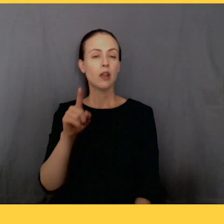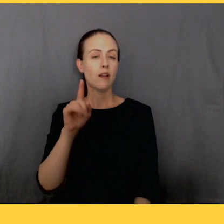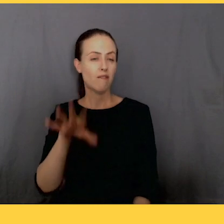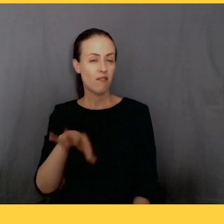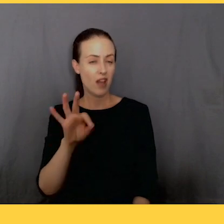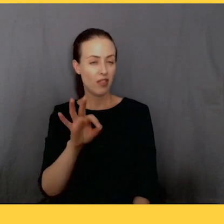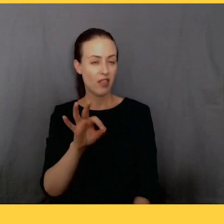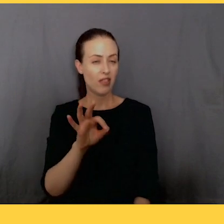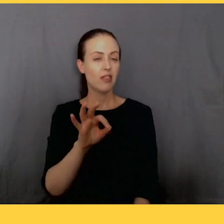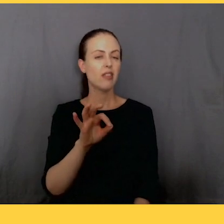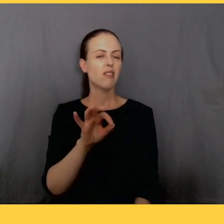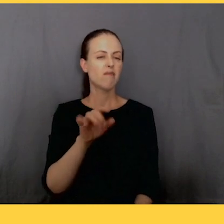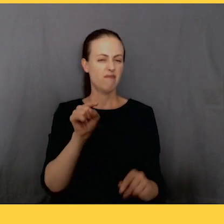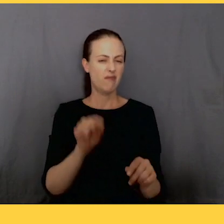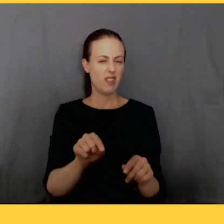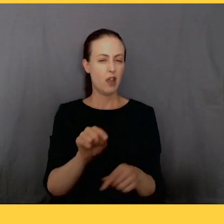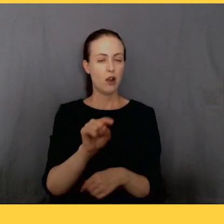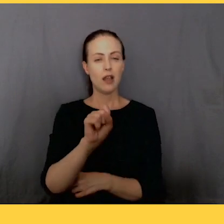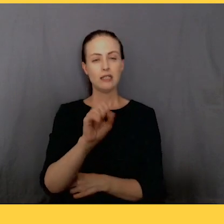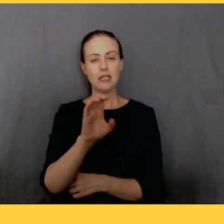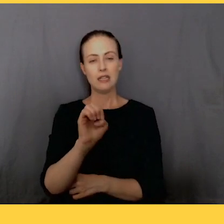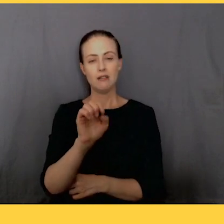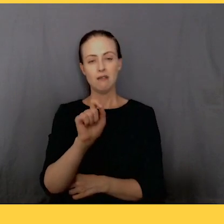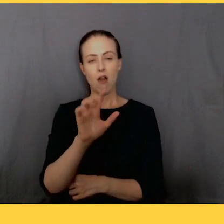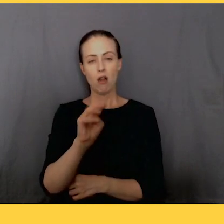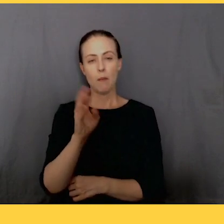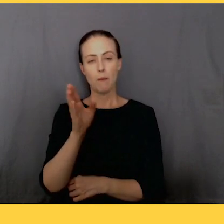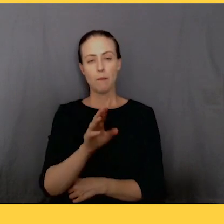sce.com/wildfire. That can lead you into the marketplace.